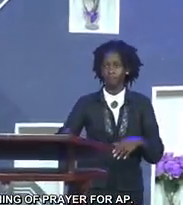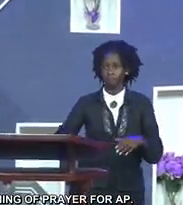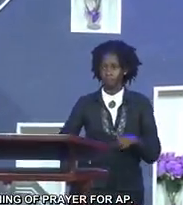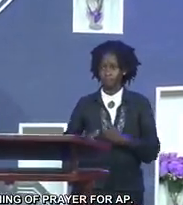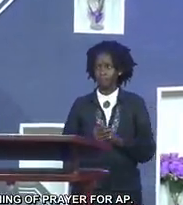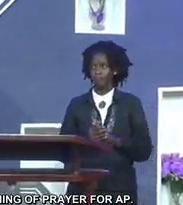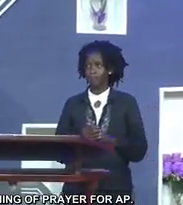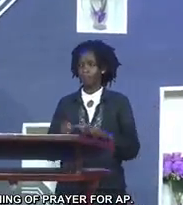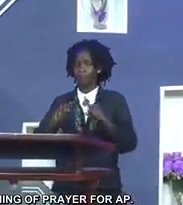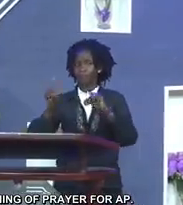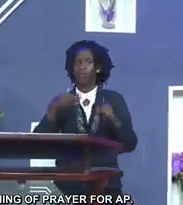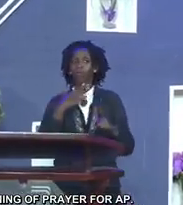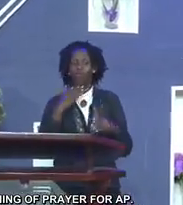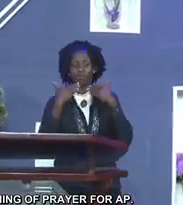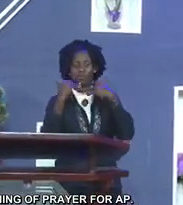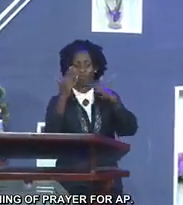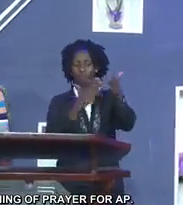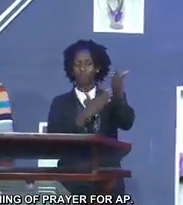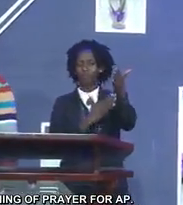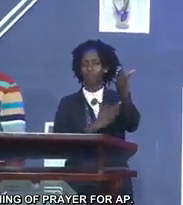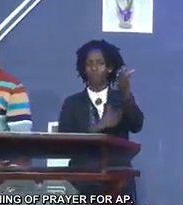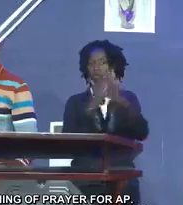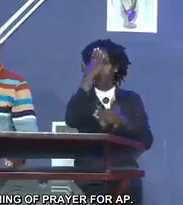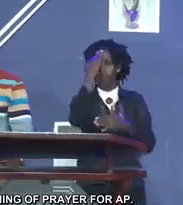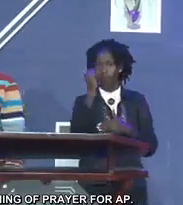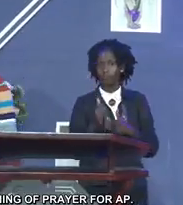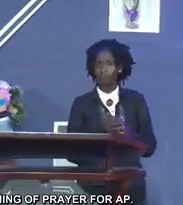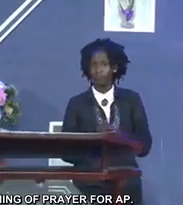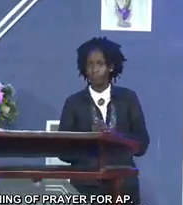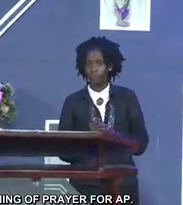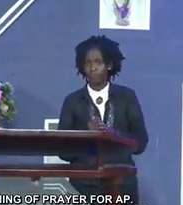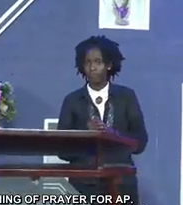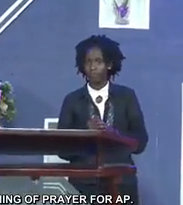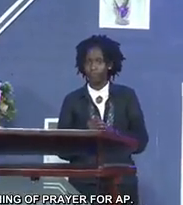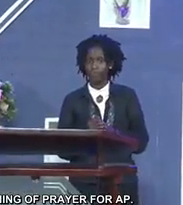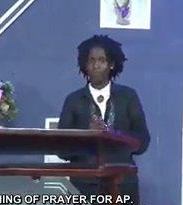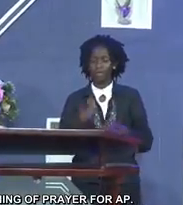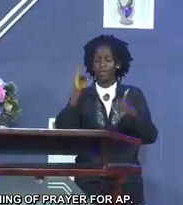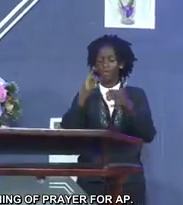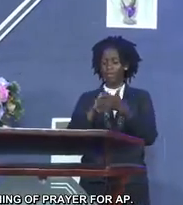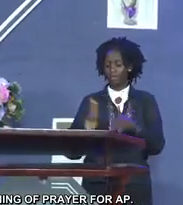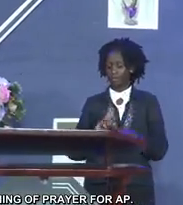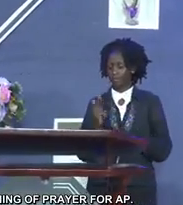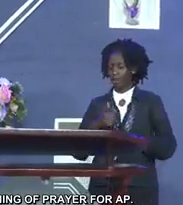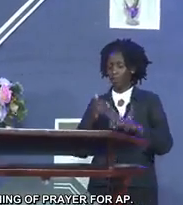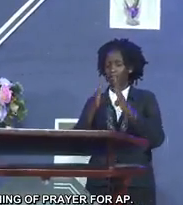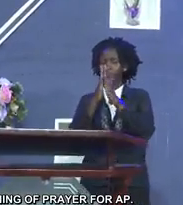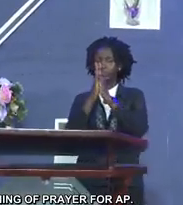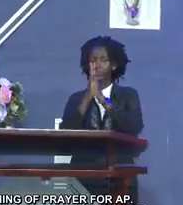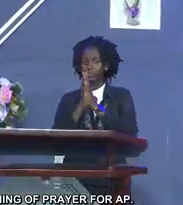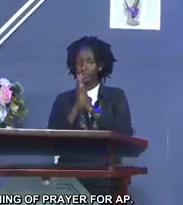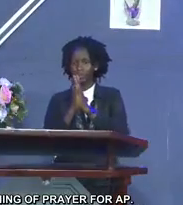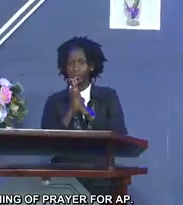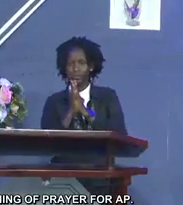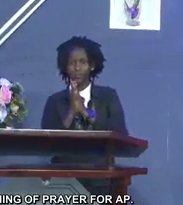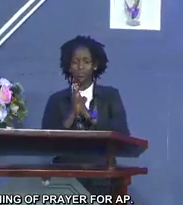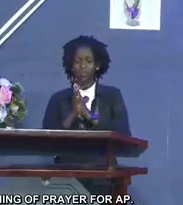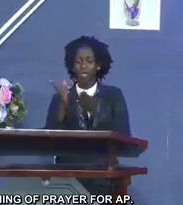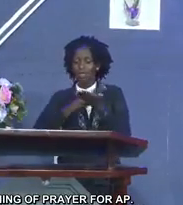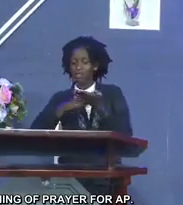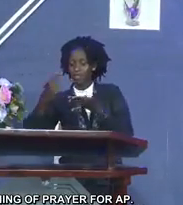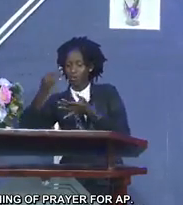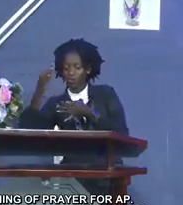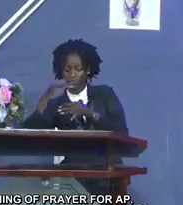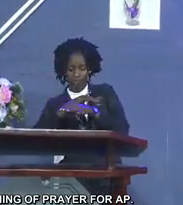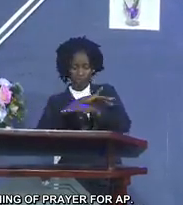is the Lord. Twagala okwebaza Mukama. We want to thank the Lord. Yesala yafe. It's our prayer. Moyo wa Mukama